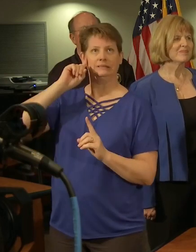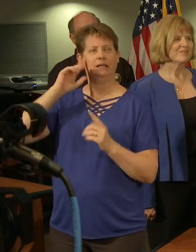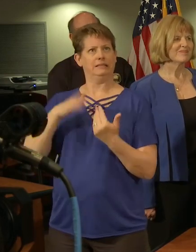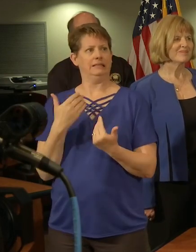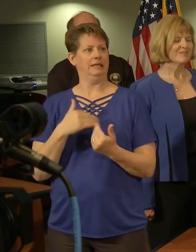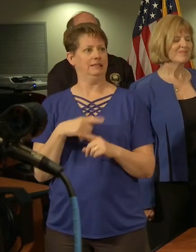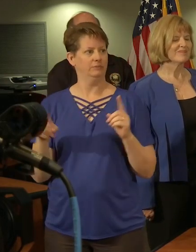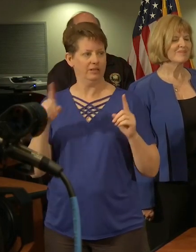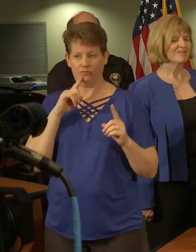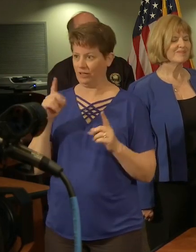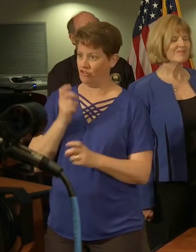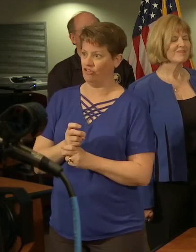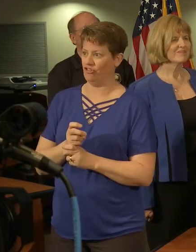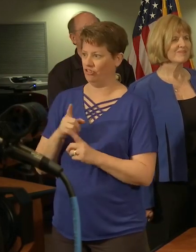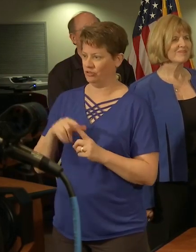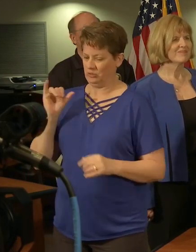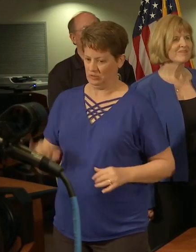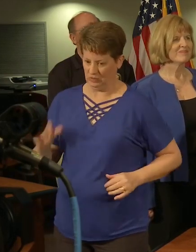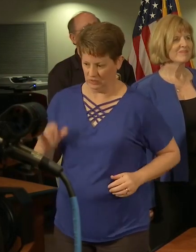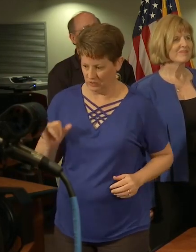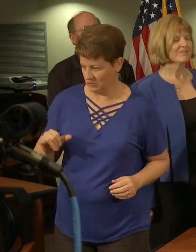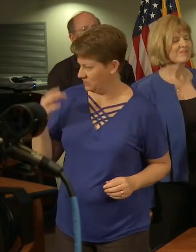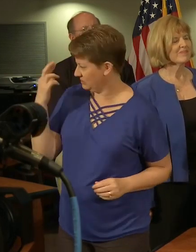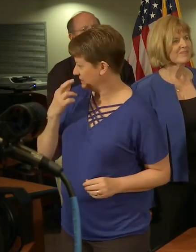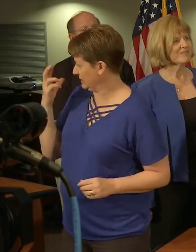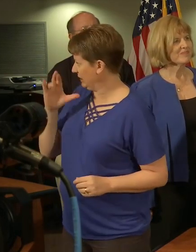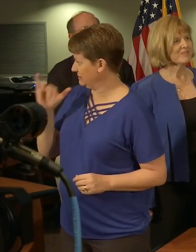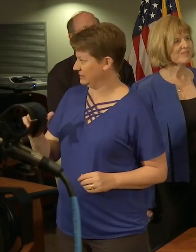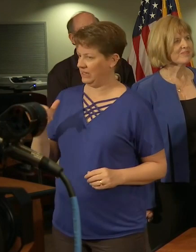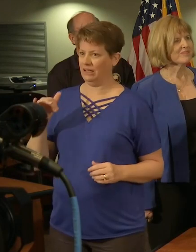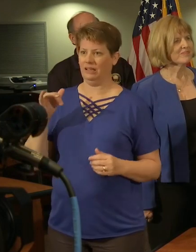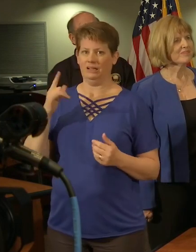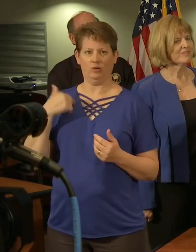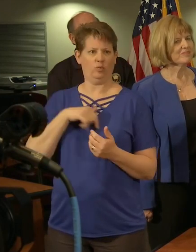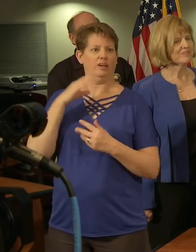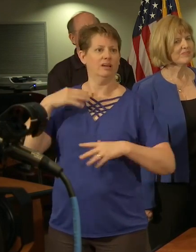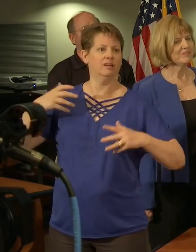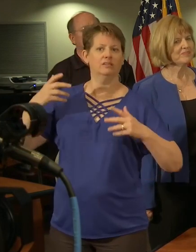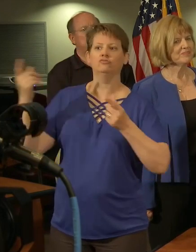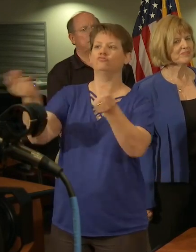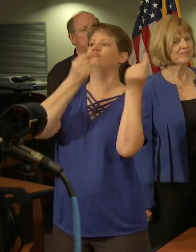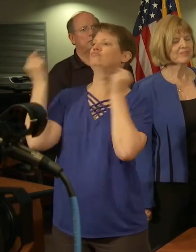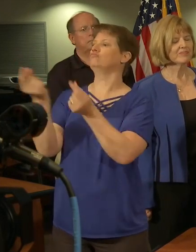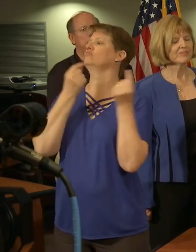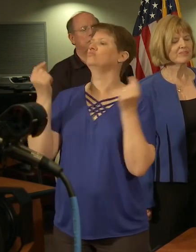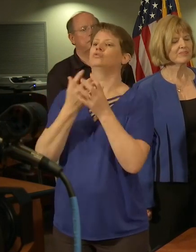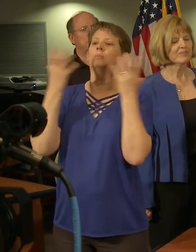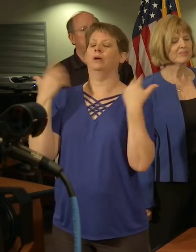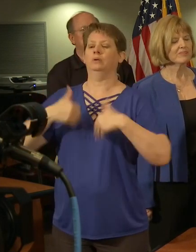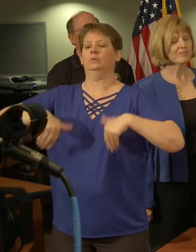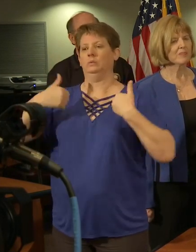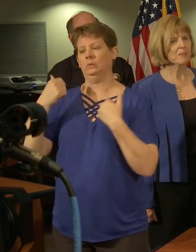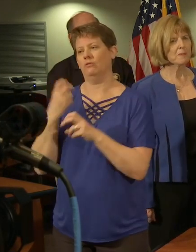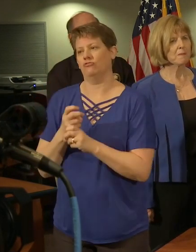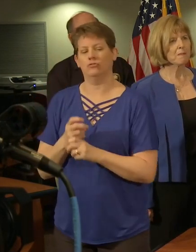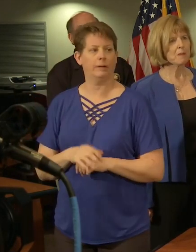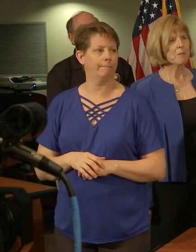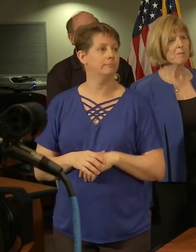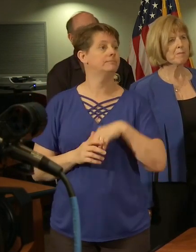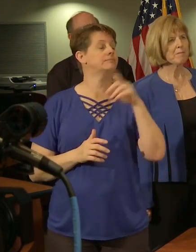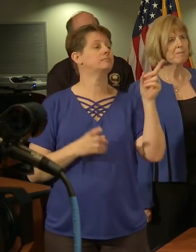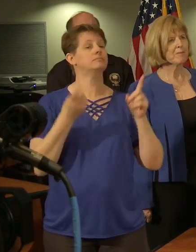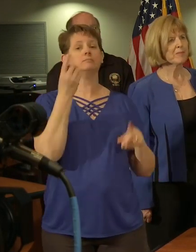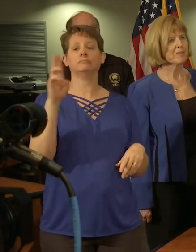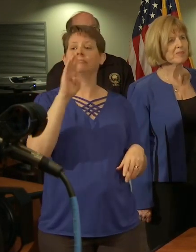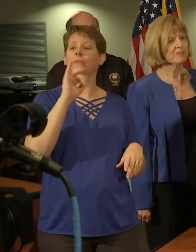but it's hard to do that in a mobile population, a multifaceted population like we have. Dr. Bell,